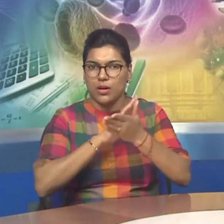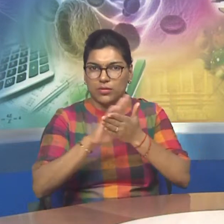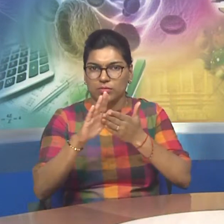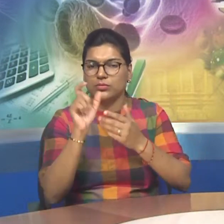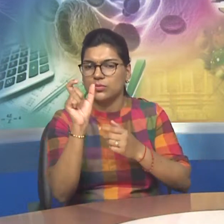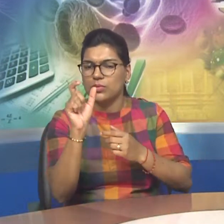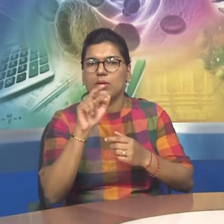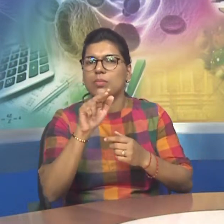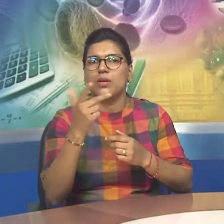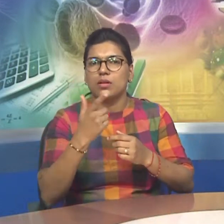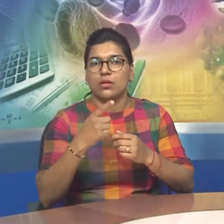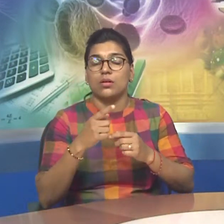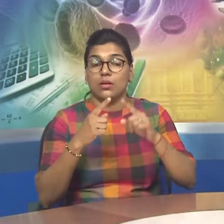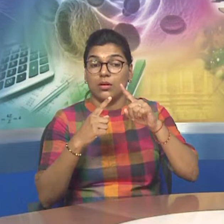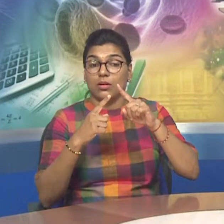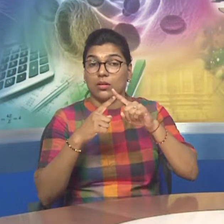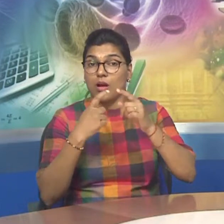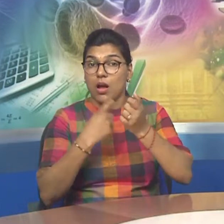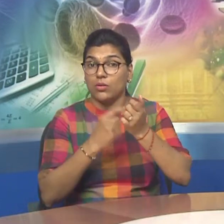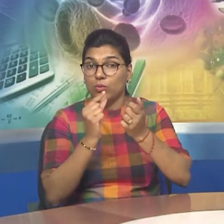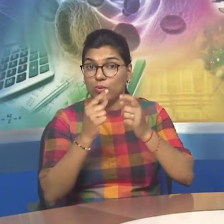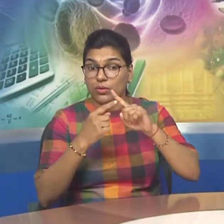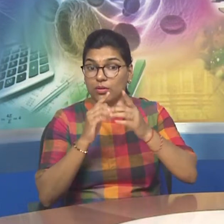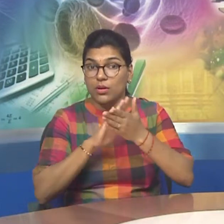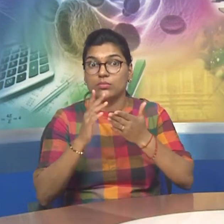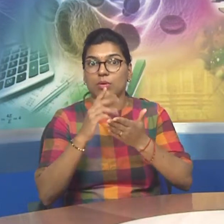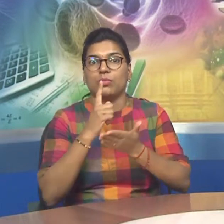is The Truth.